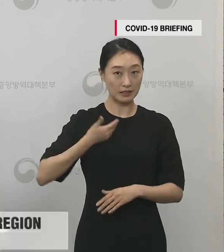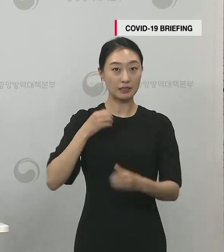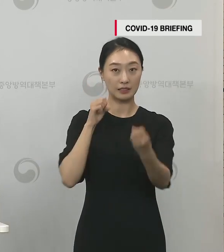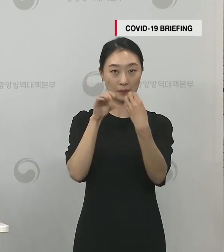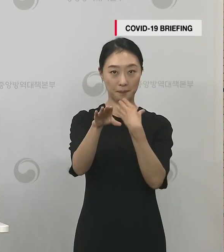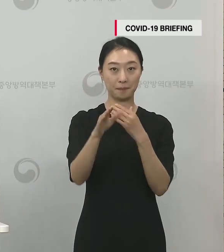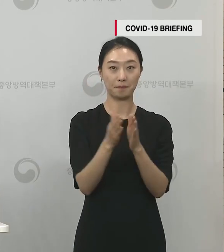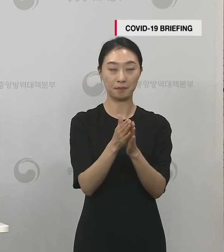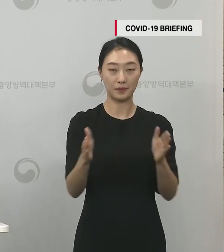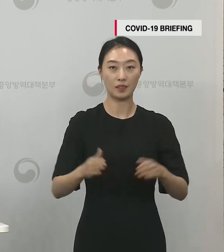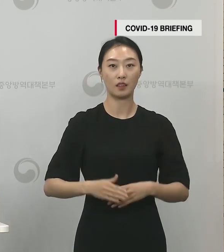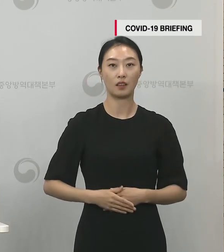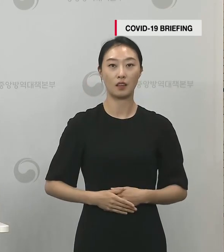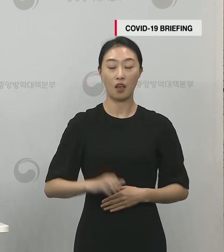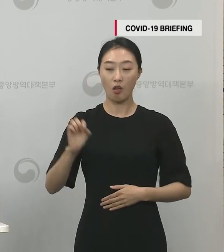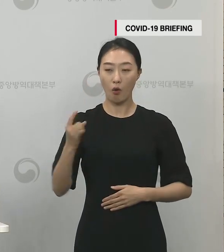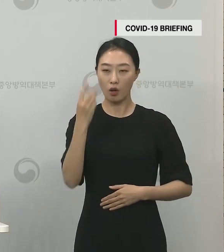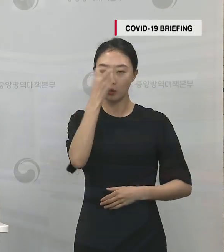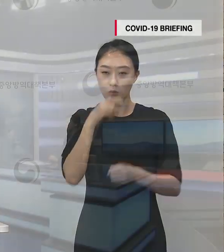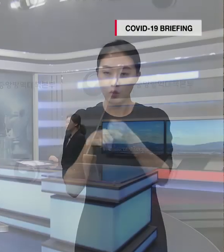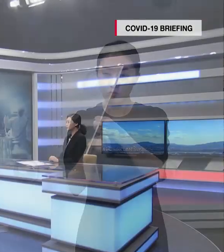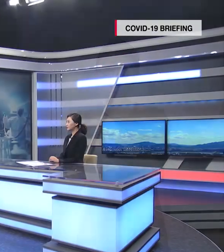much.